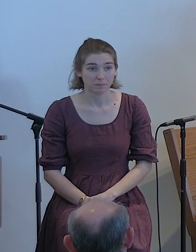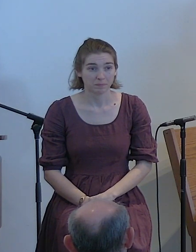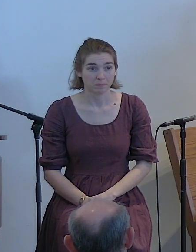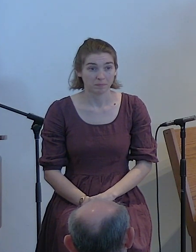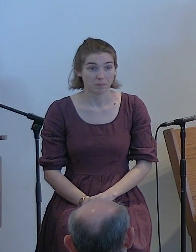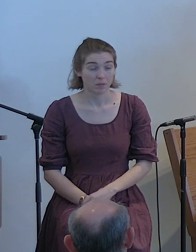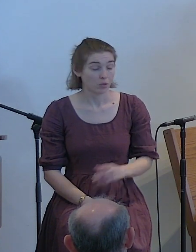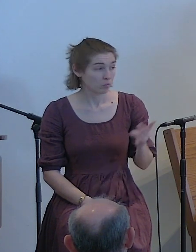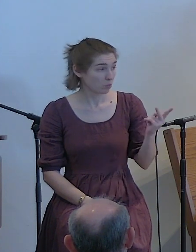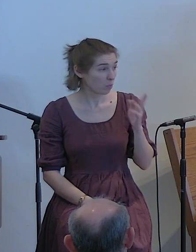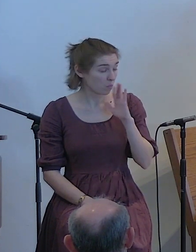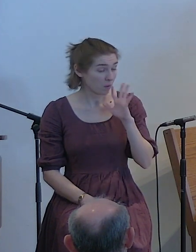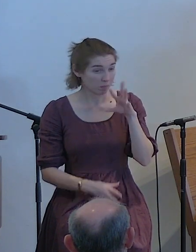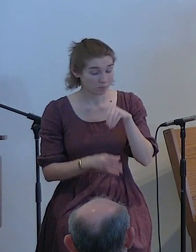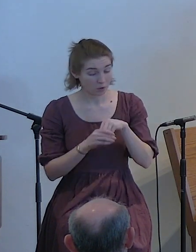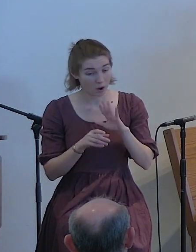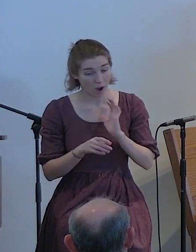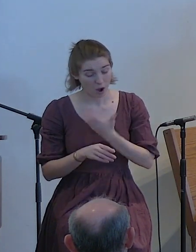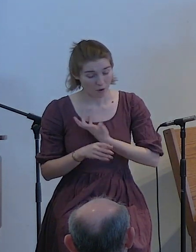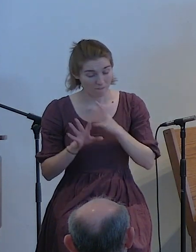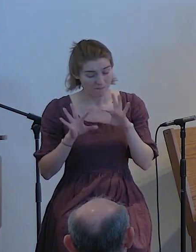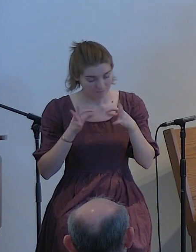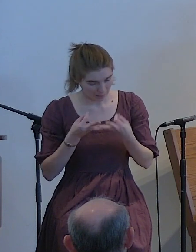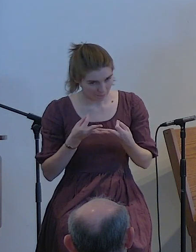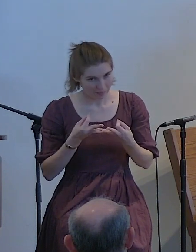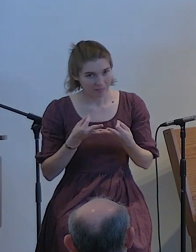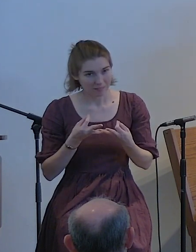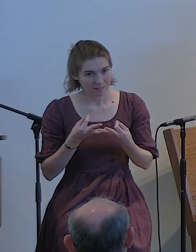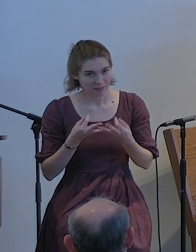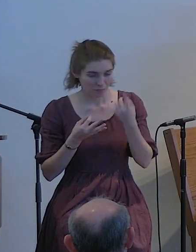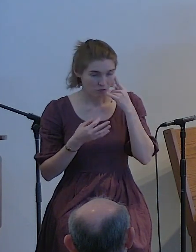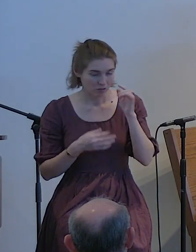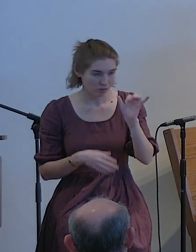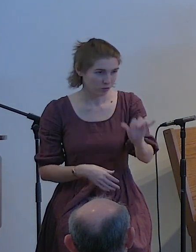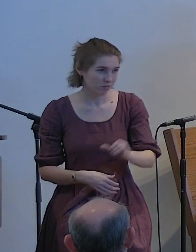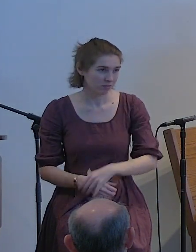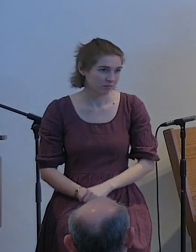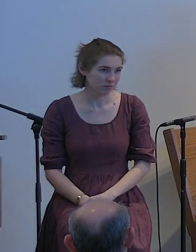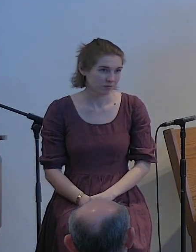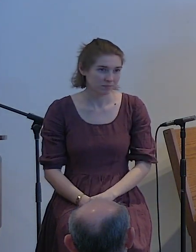And you guys are going to be part of our family for eternity.